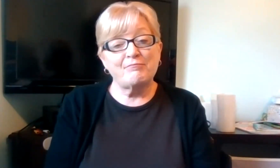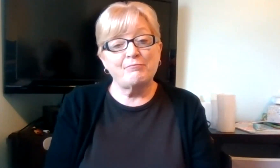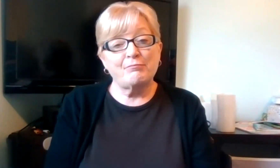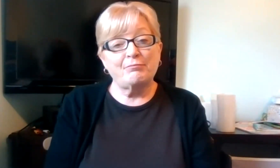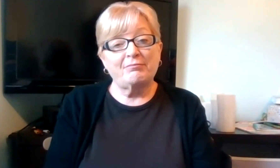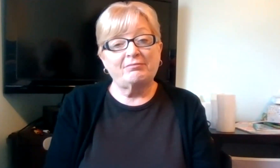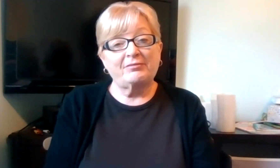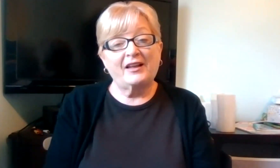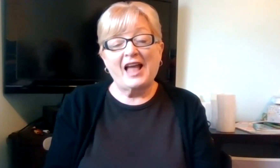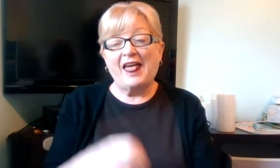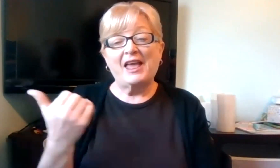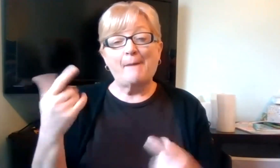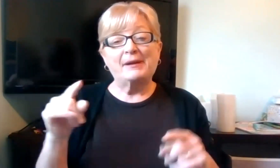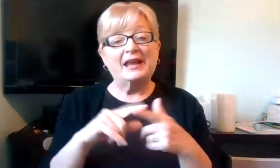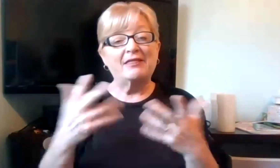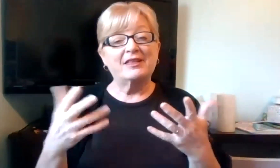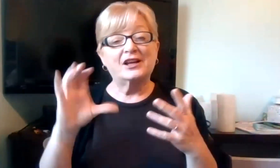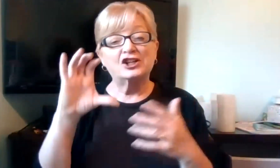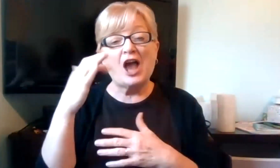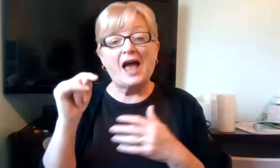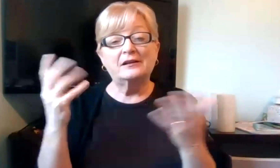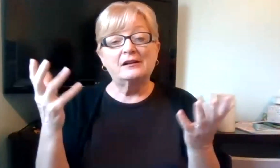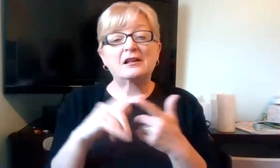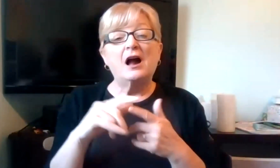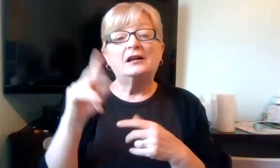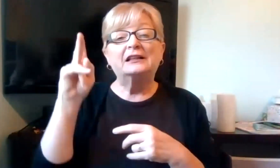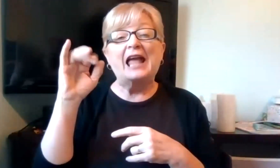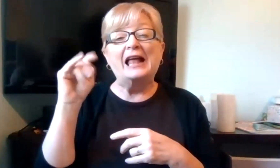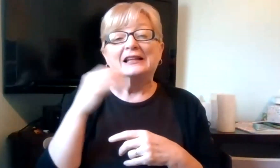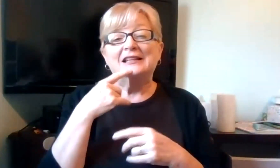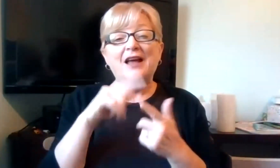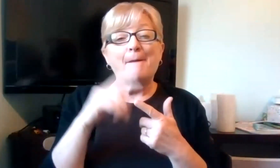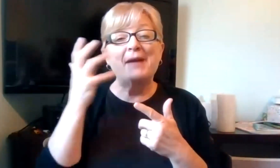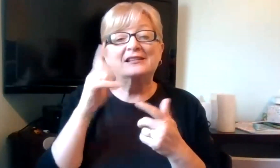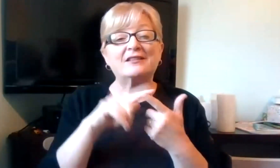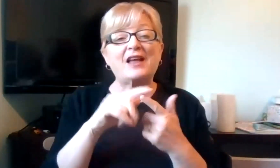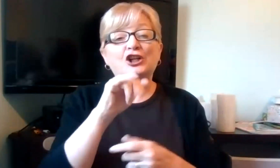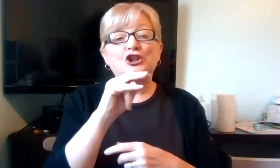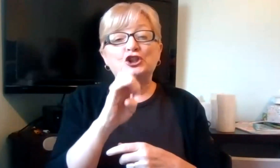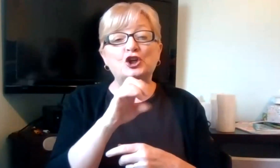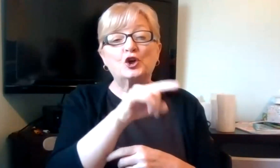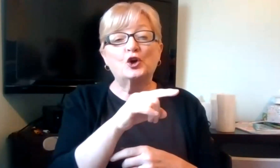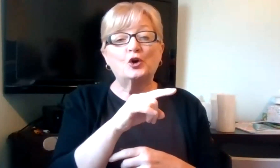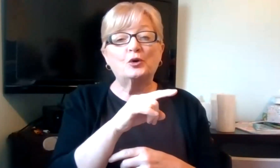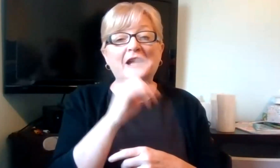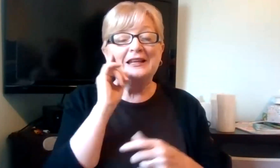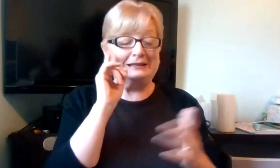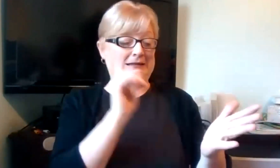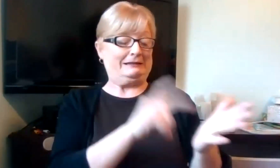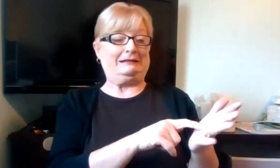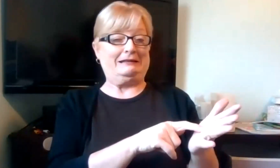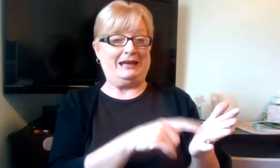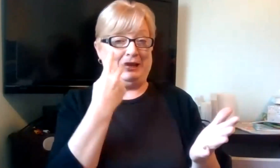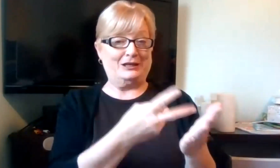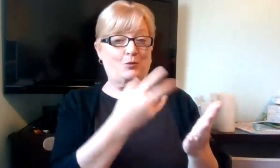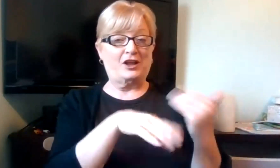Anything happening in the chat? Caitlin said, wow, it's amazing that the June oven detects what's inside. It